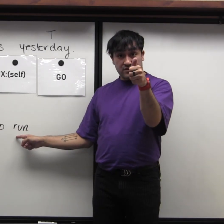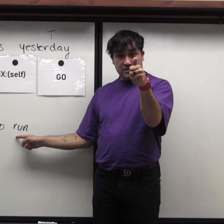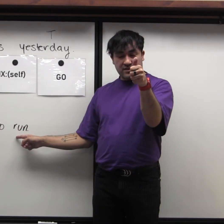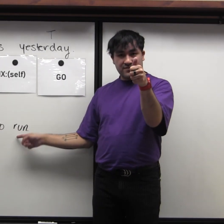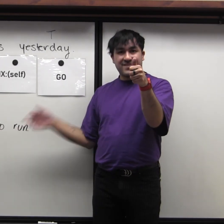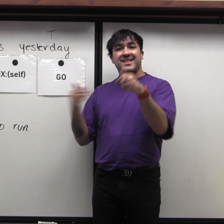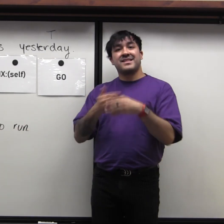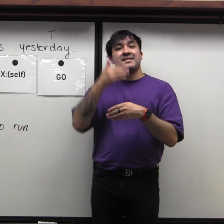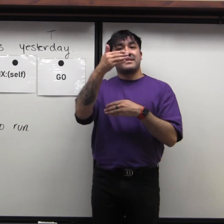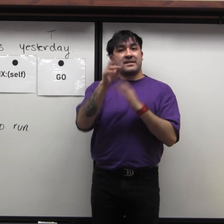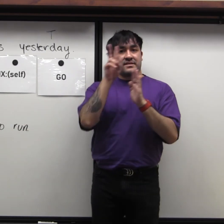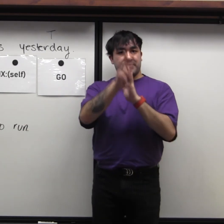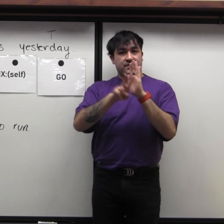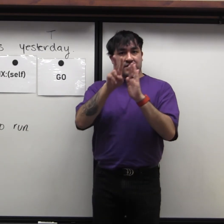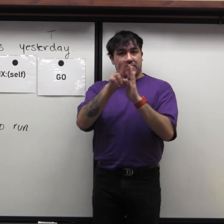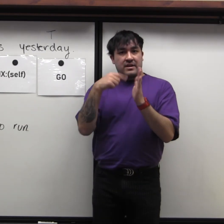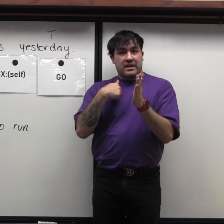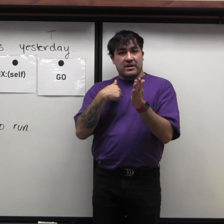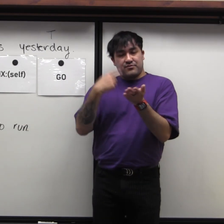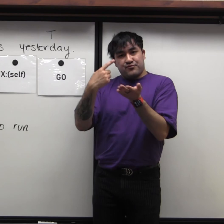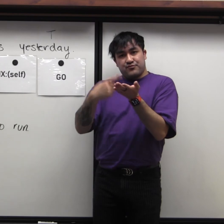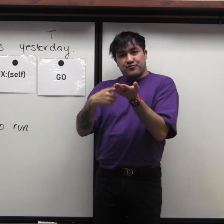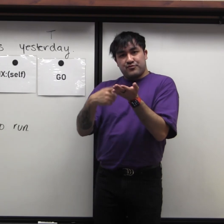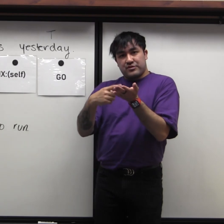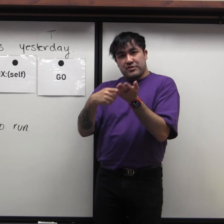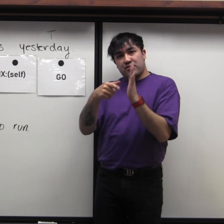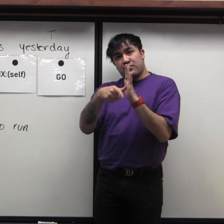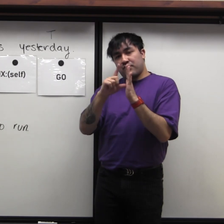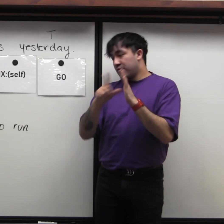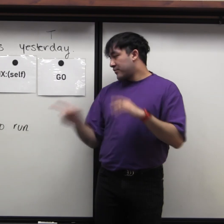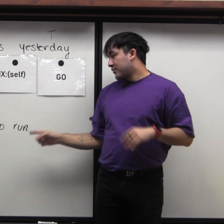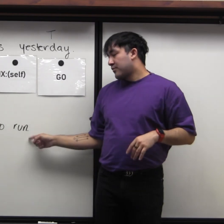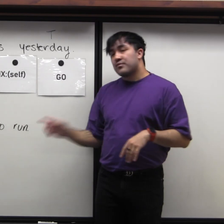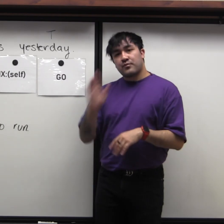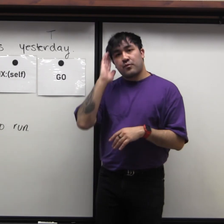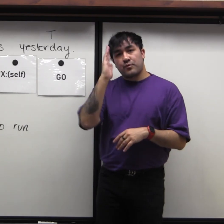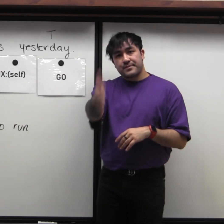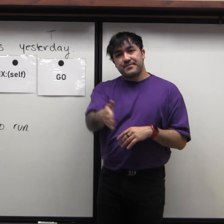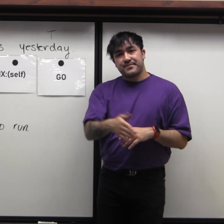yourself before watching the next video. And then, when you're ready, go watch the next video to see if you got it correct.